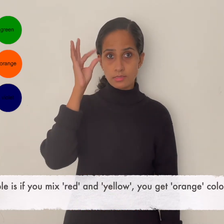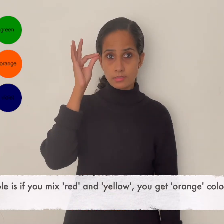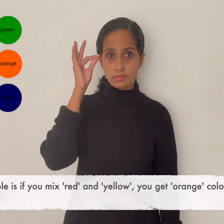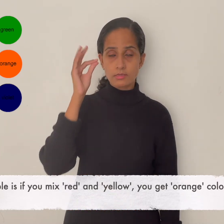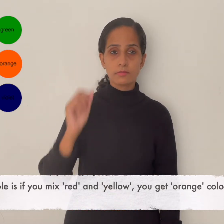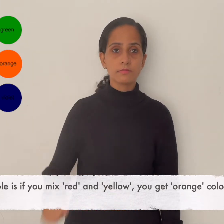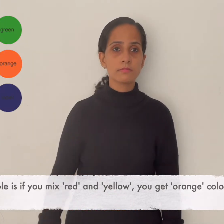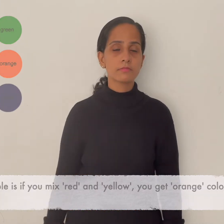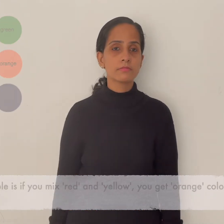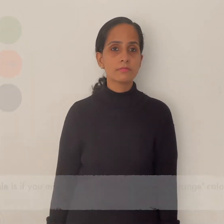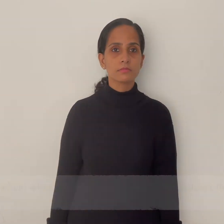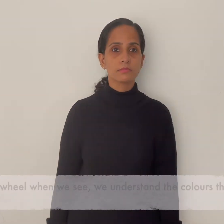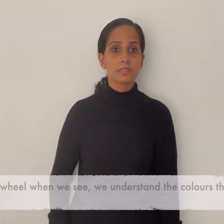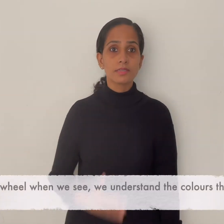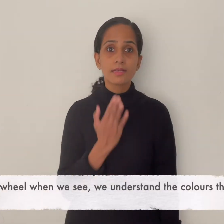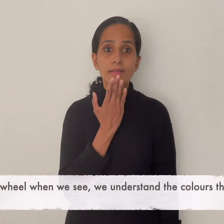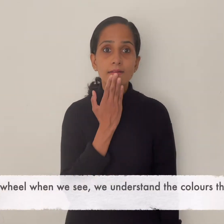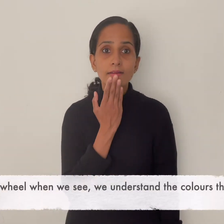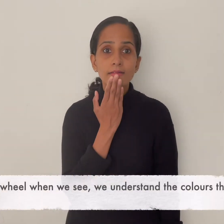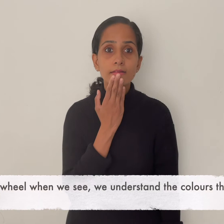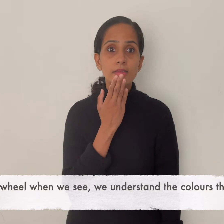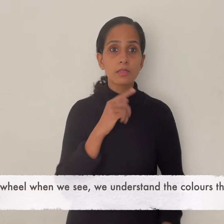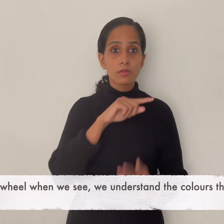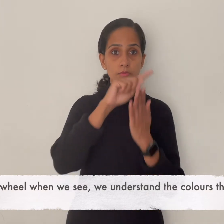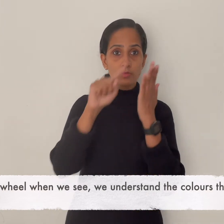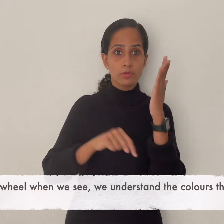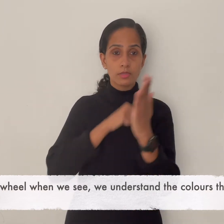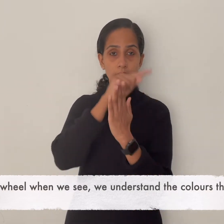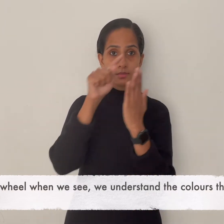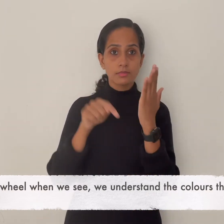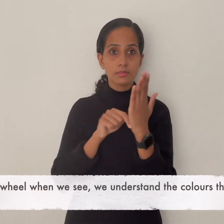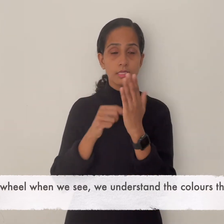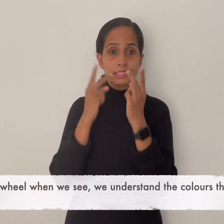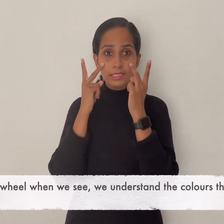orange. On the color wheel,